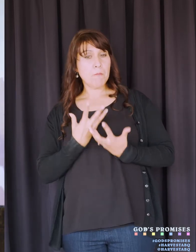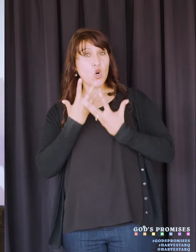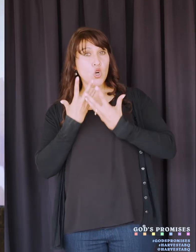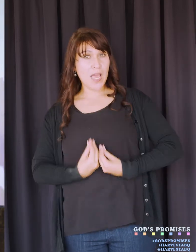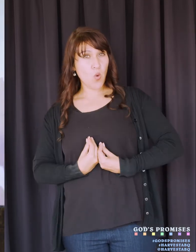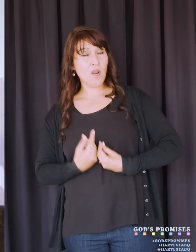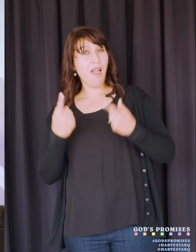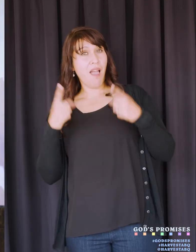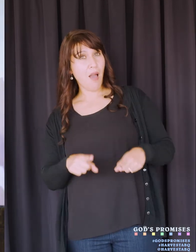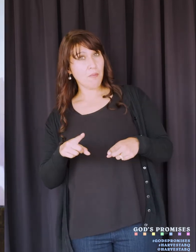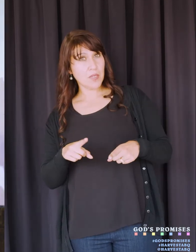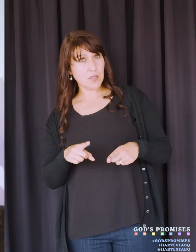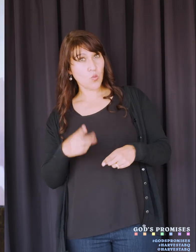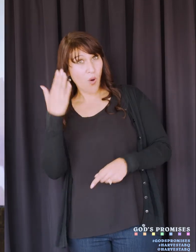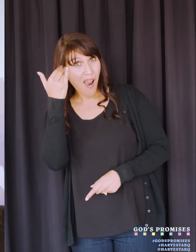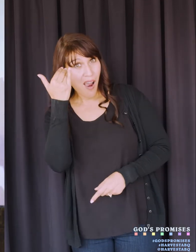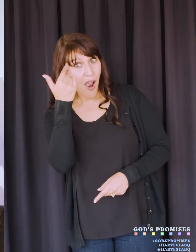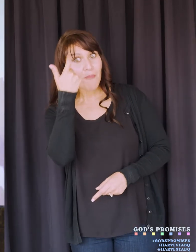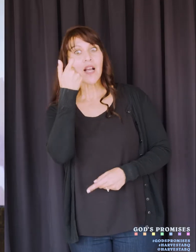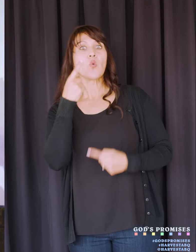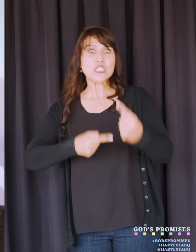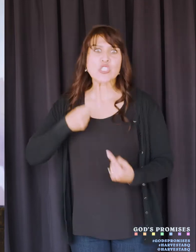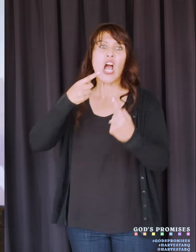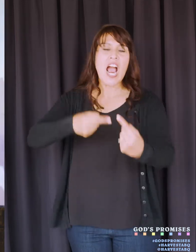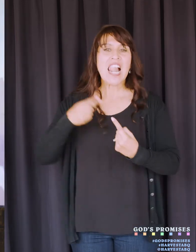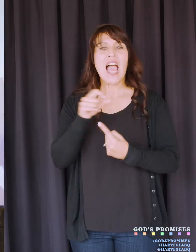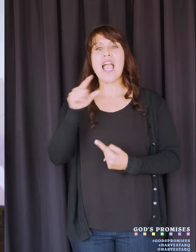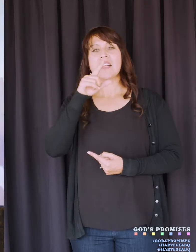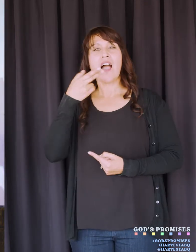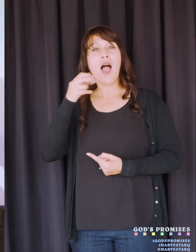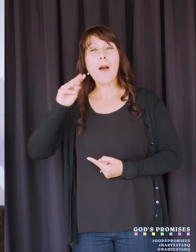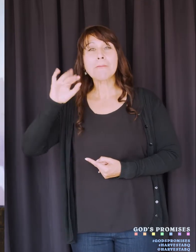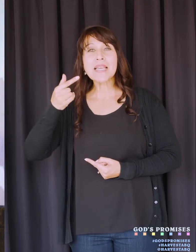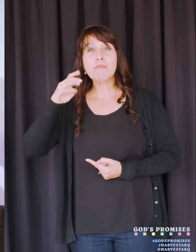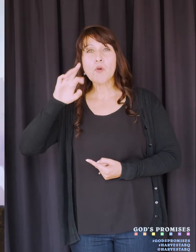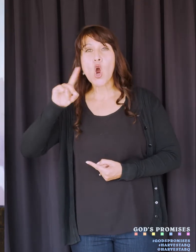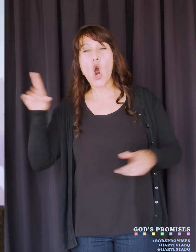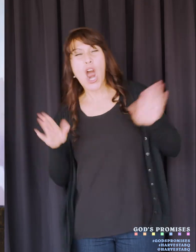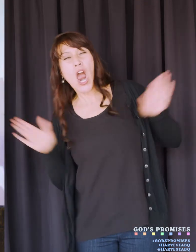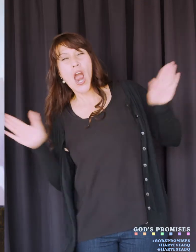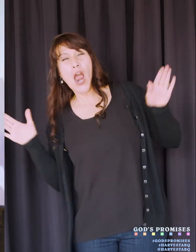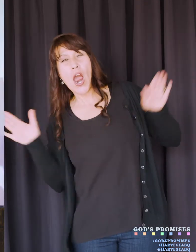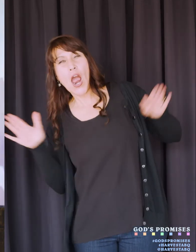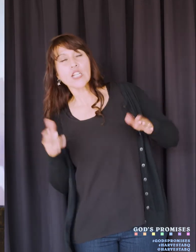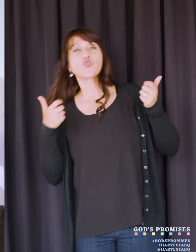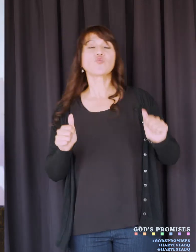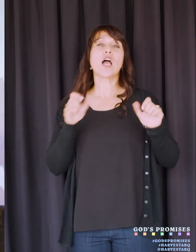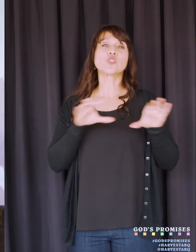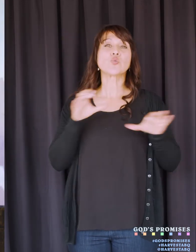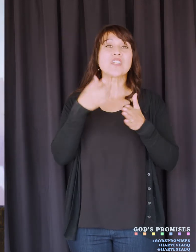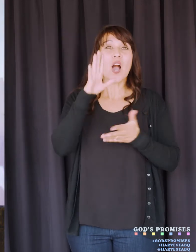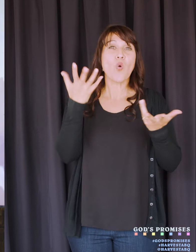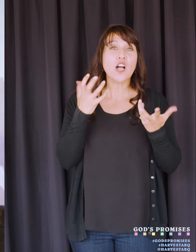we strive like the little hummingbird, flapping our wings as fast as we can to accomplish what God has called us to